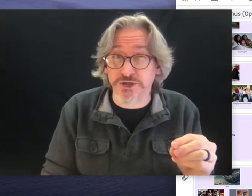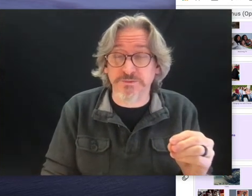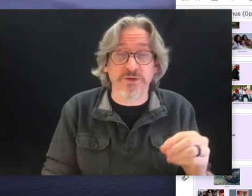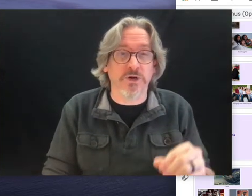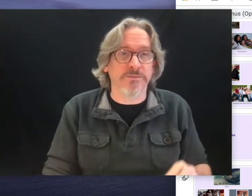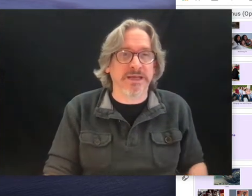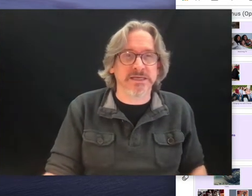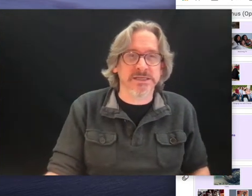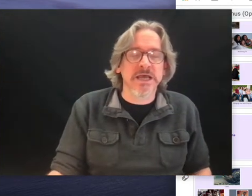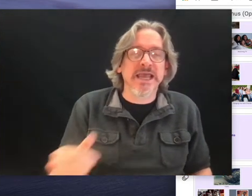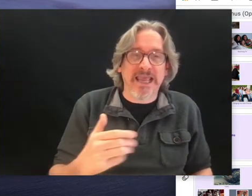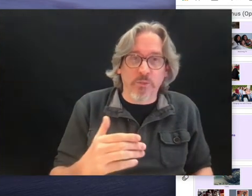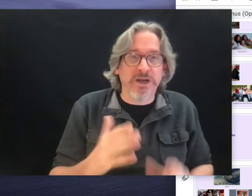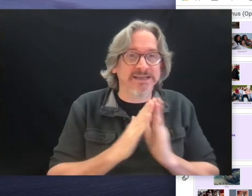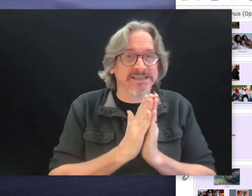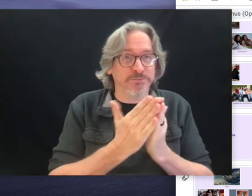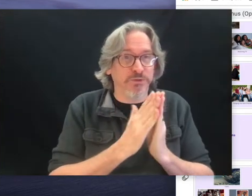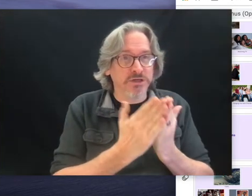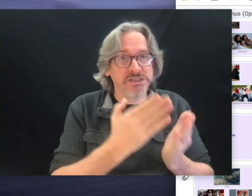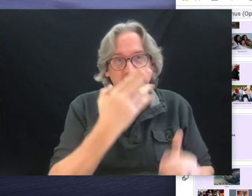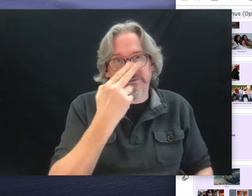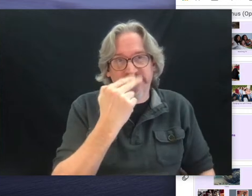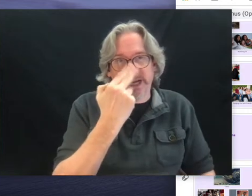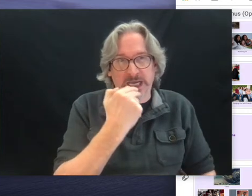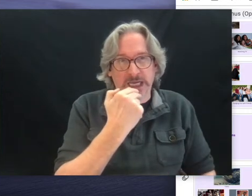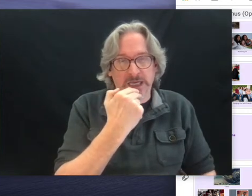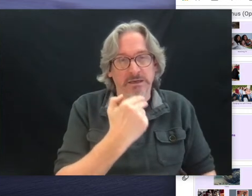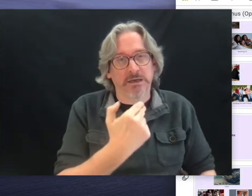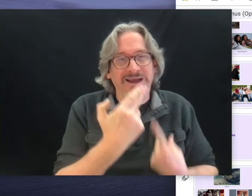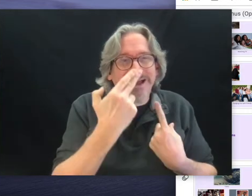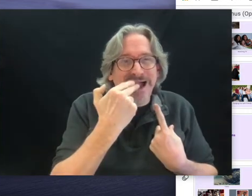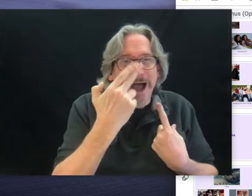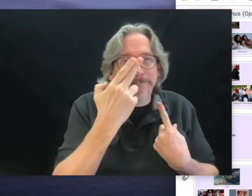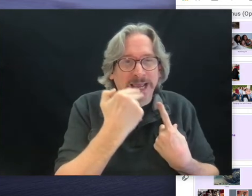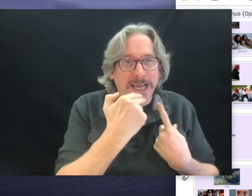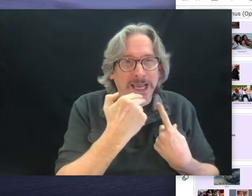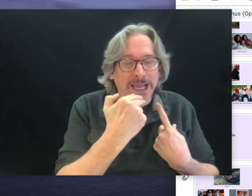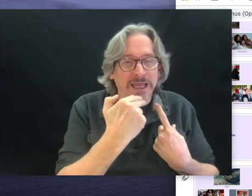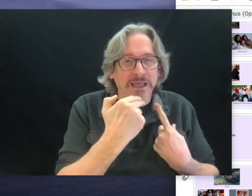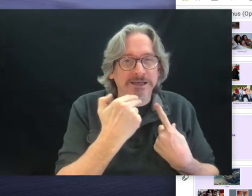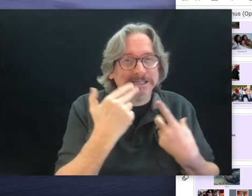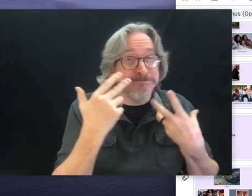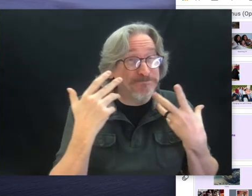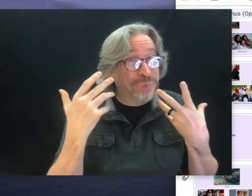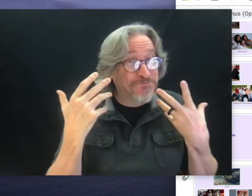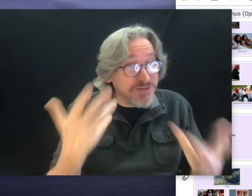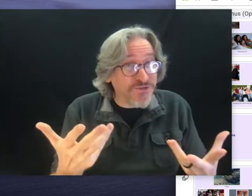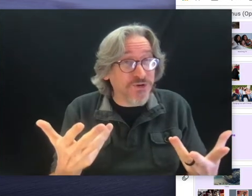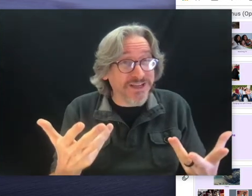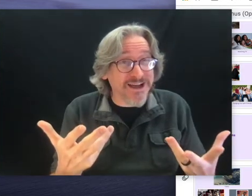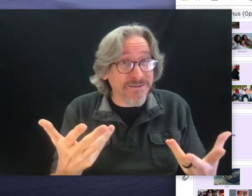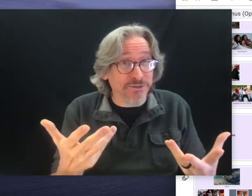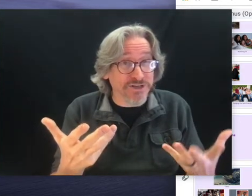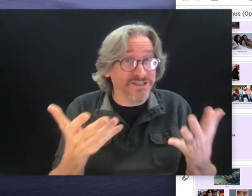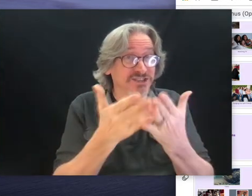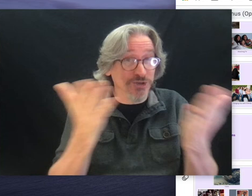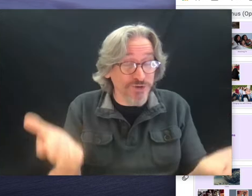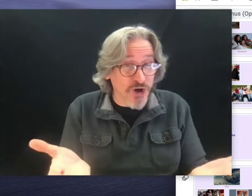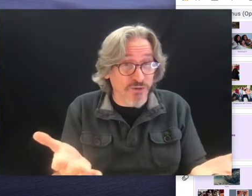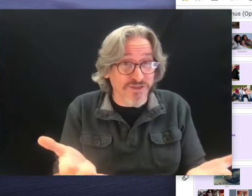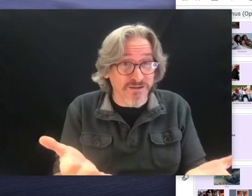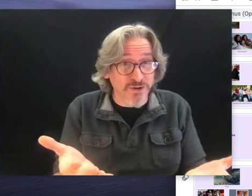There should be one, because what it is books, funny, comic. But if you collect comic